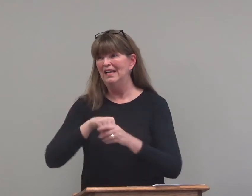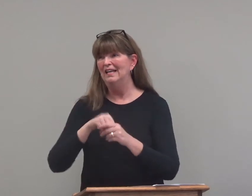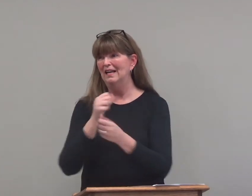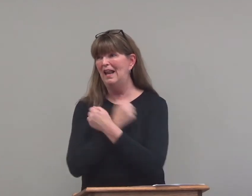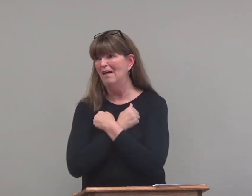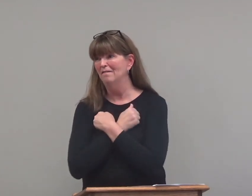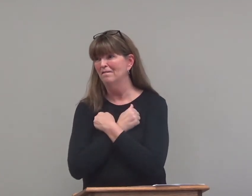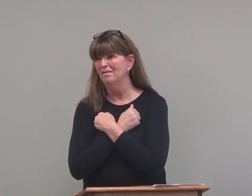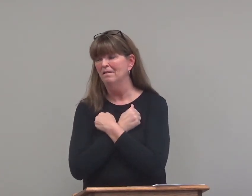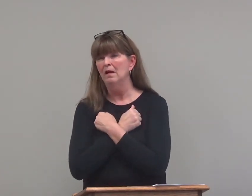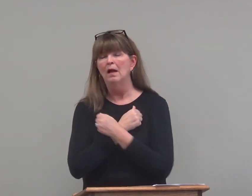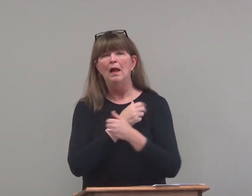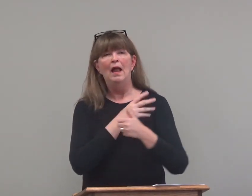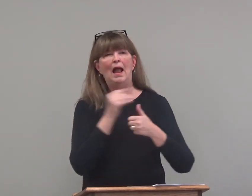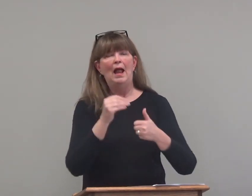feel joy is to serve in love